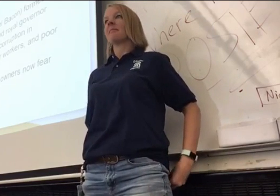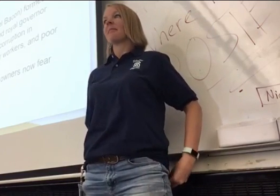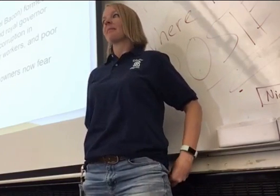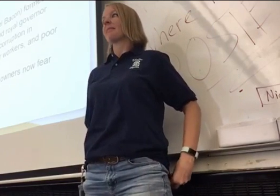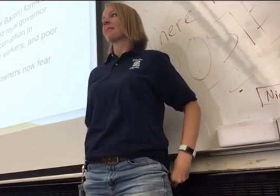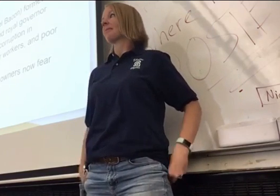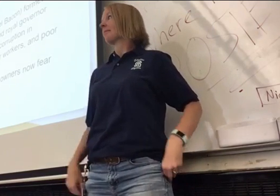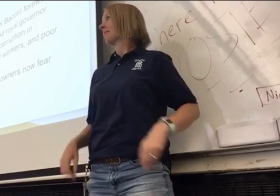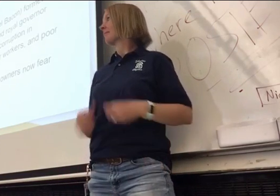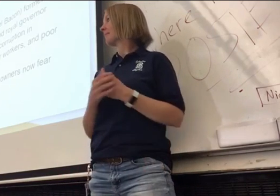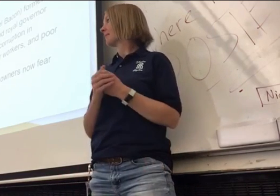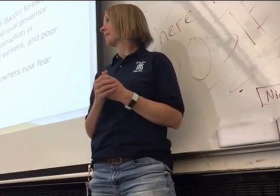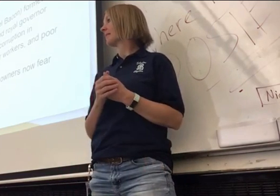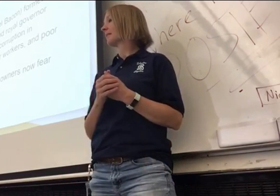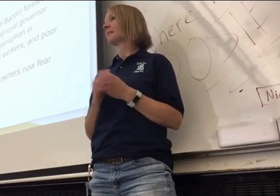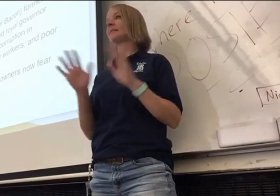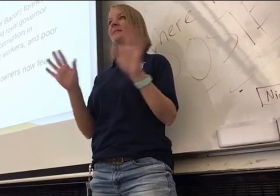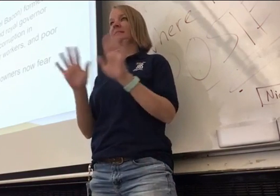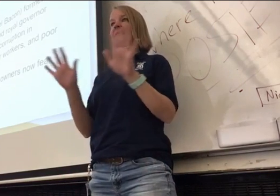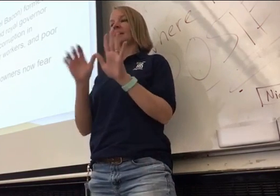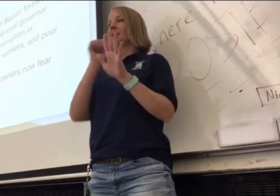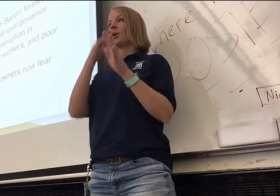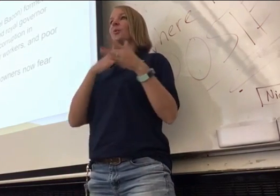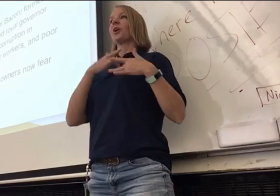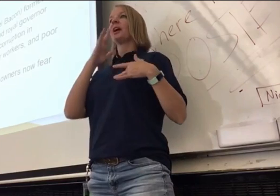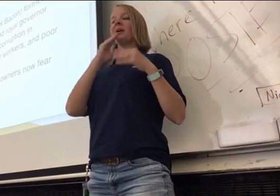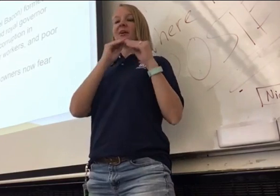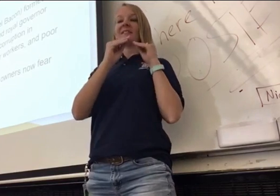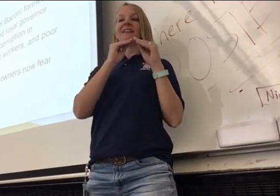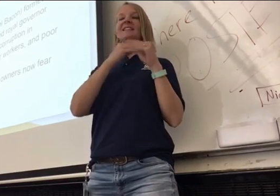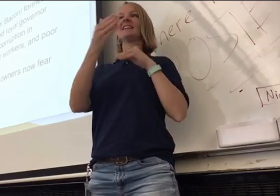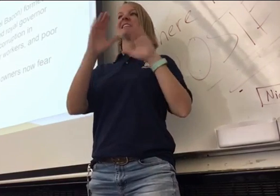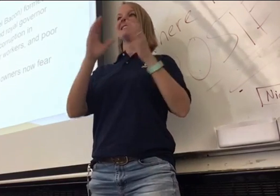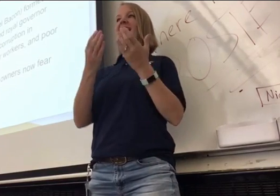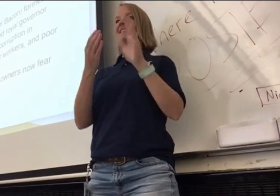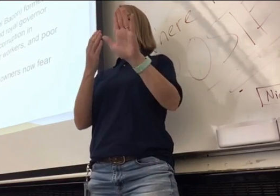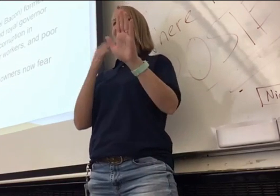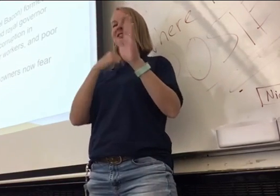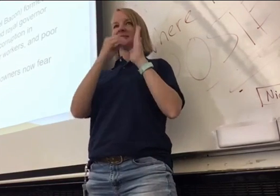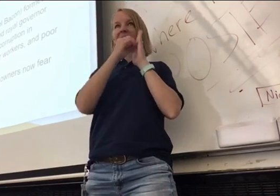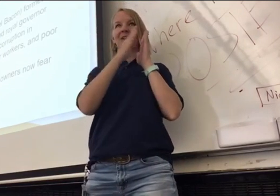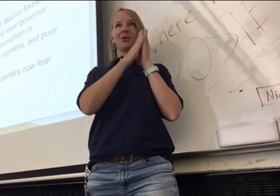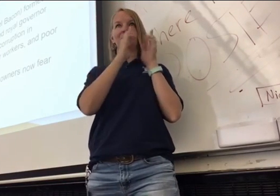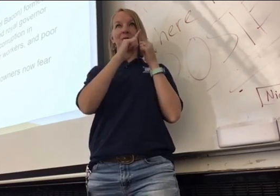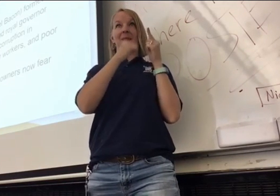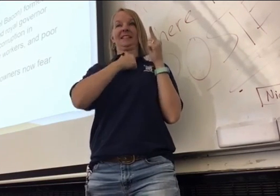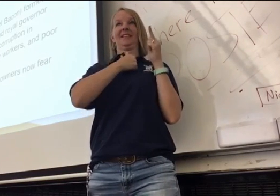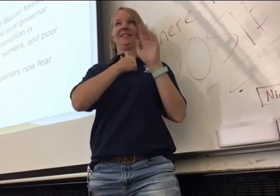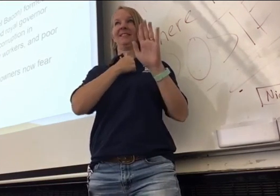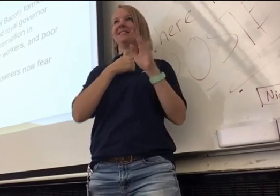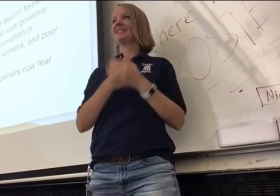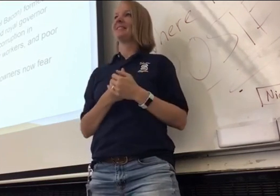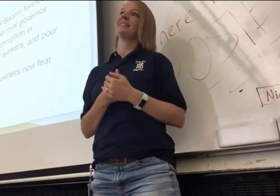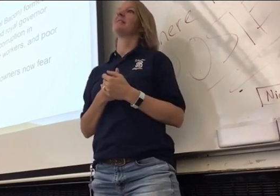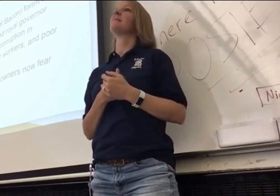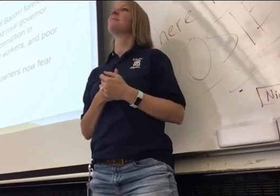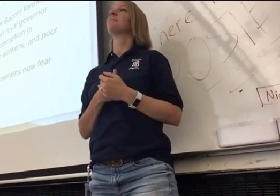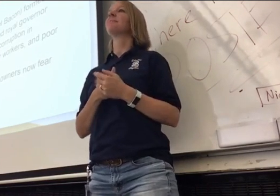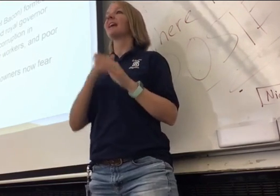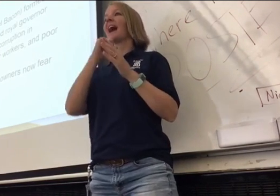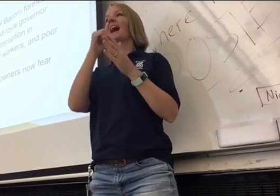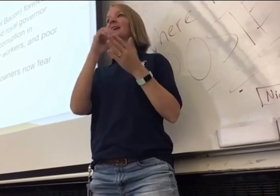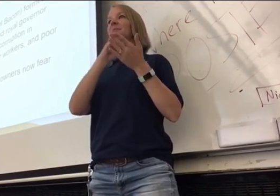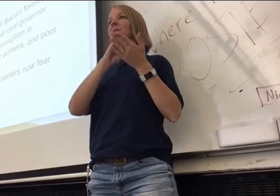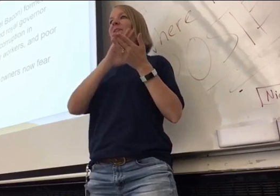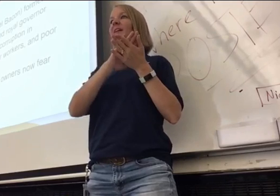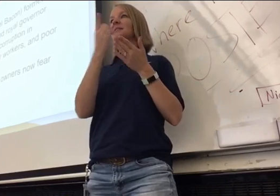That's why I keep getting confused. Don't worry. I will fix the problem next class. I'm just going to make a note to myself. I didn't put